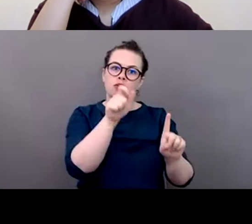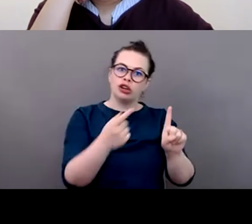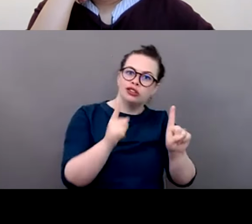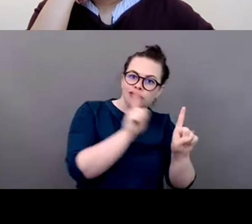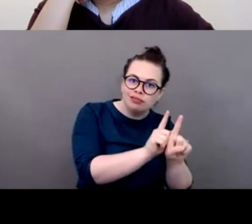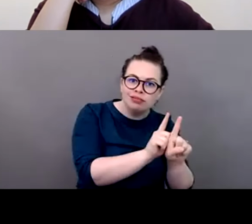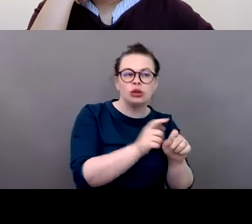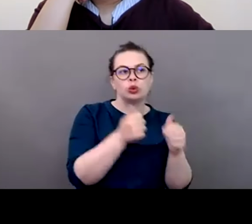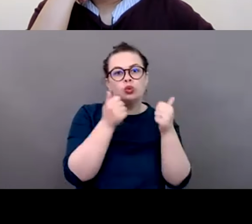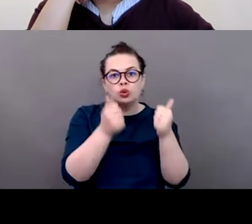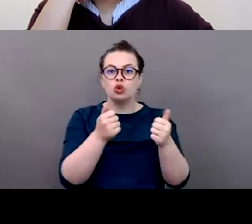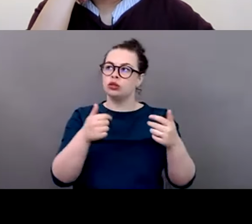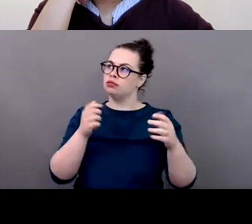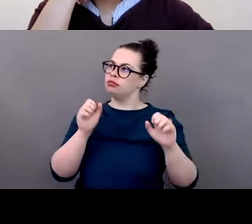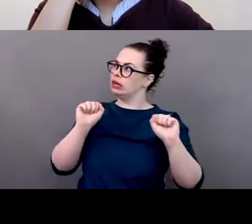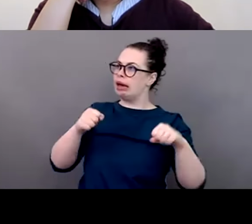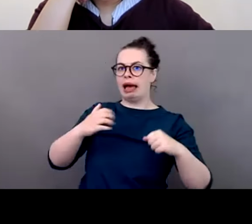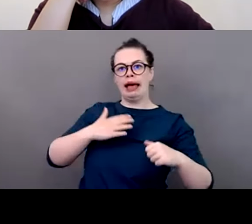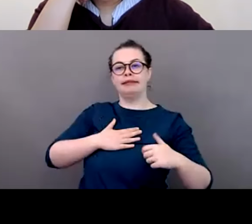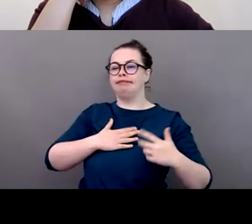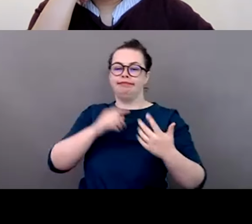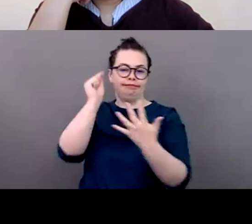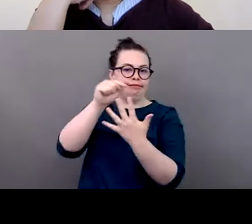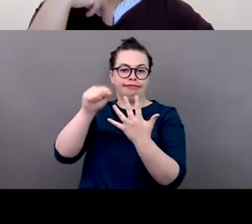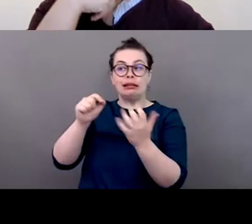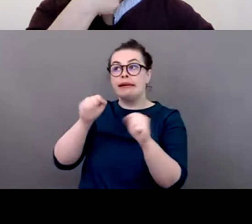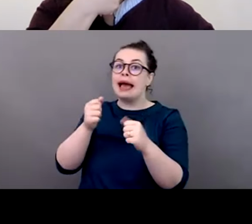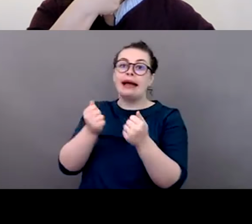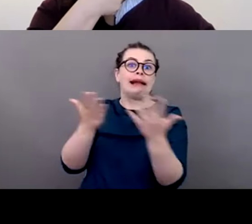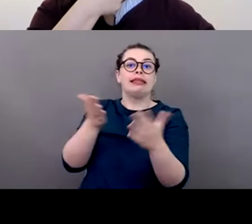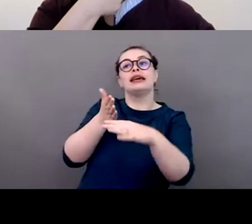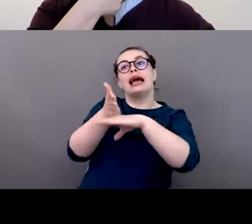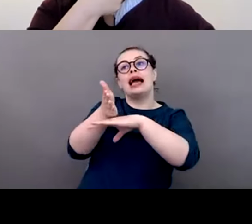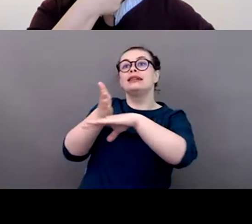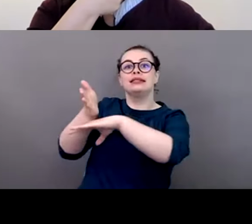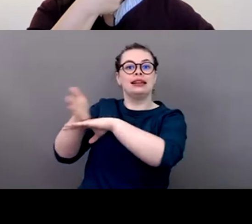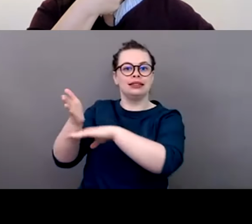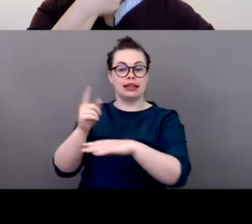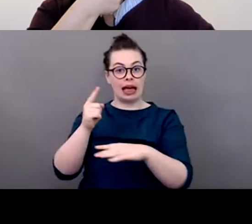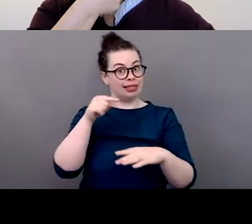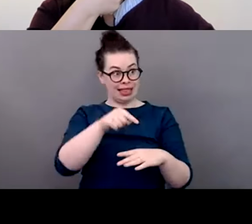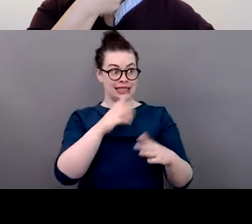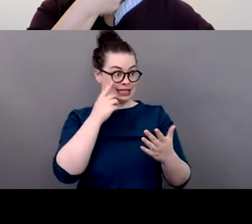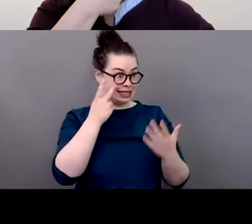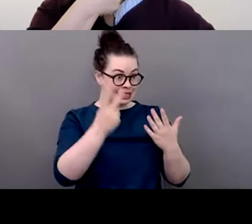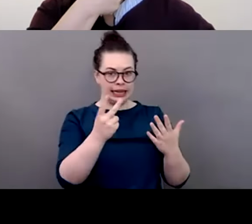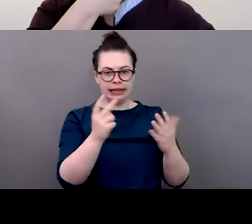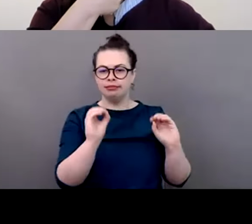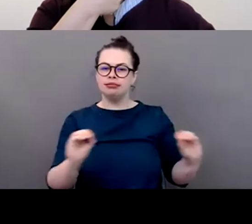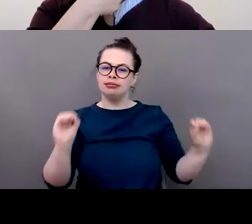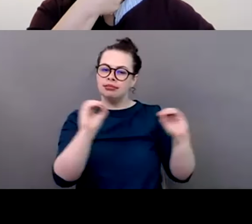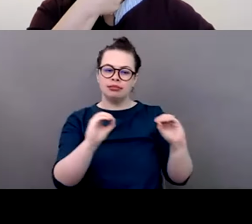for general for services for design for general population are missed. So just